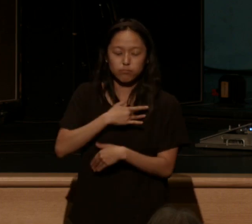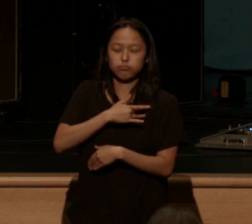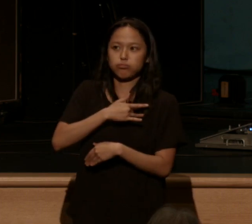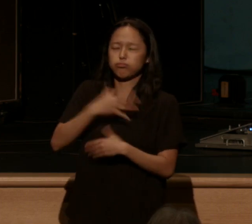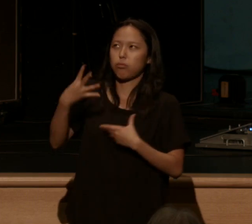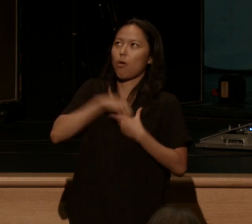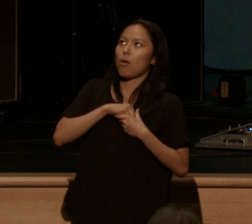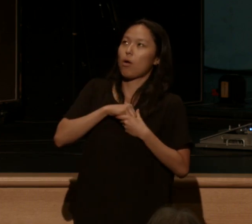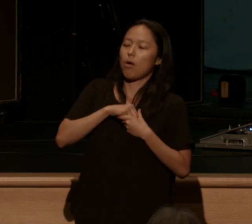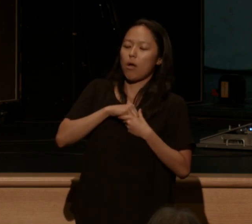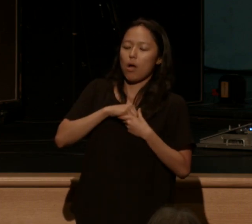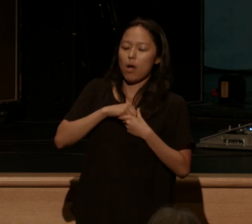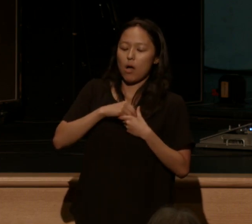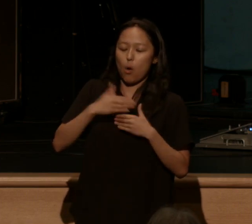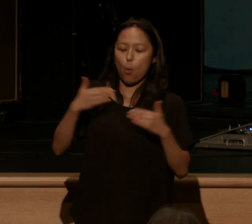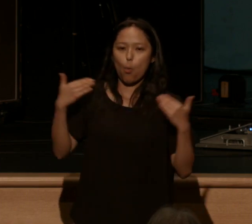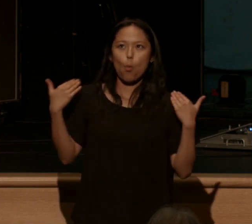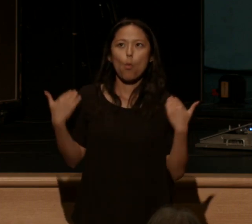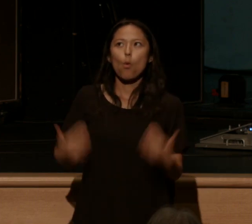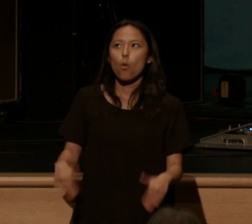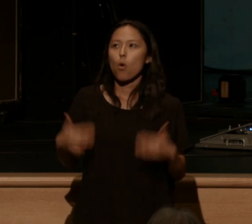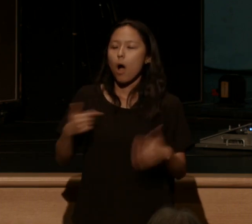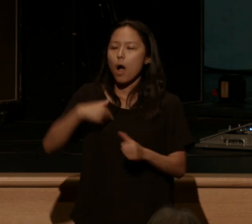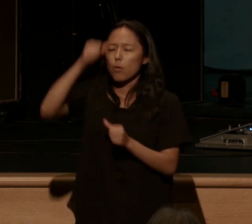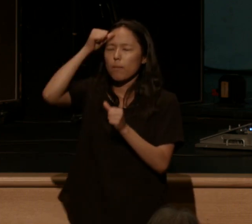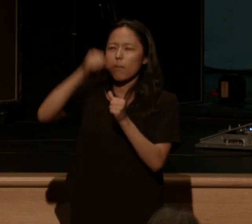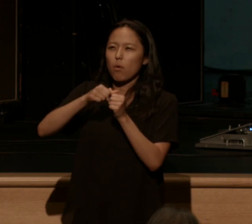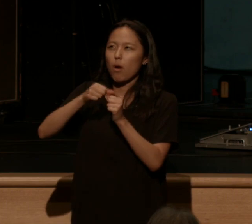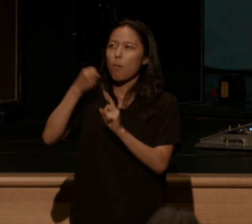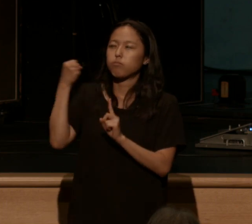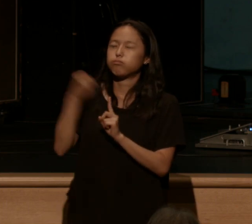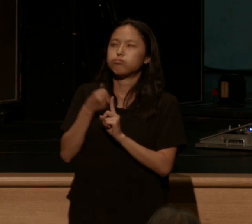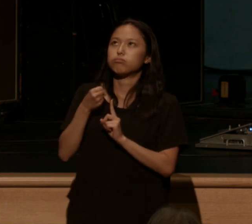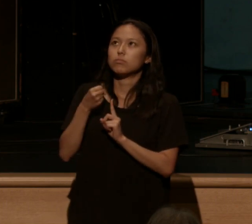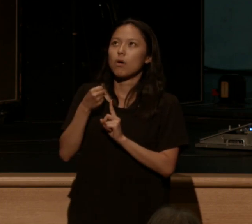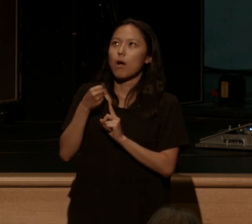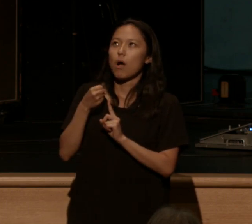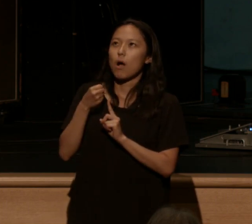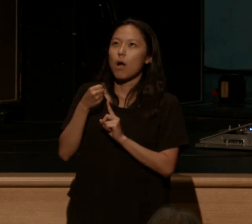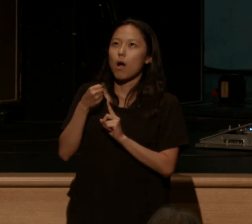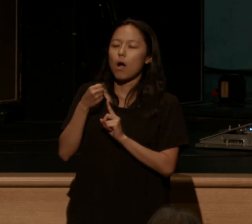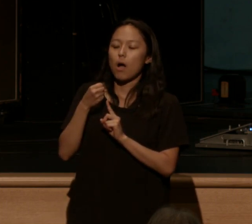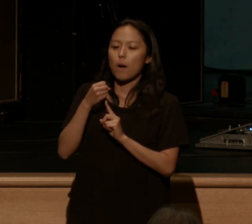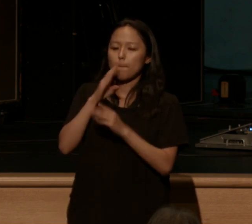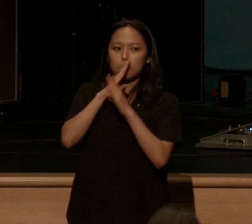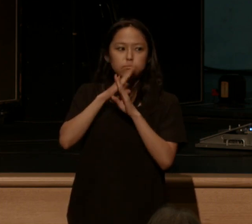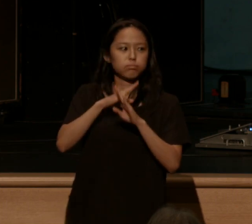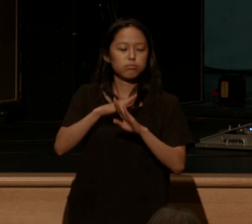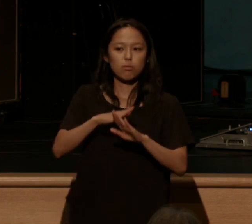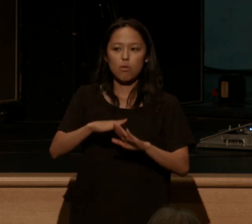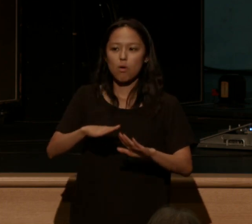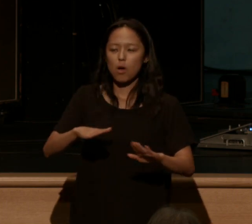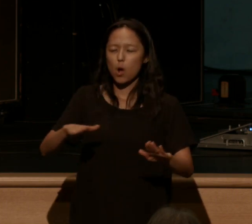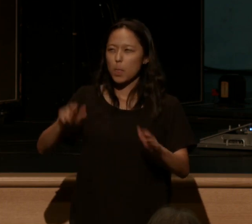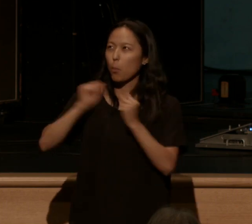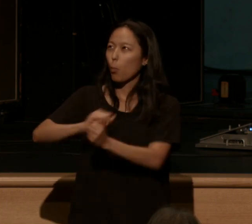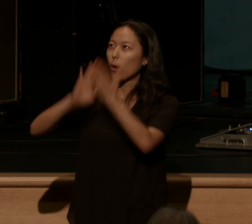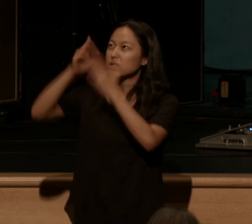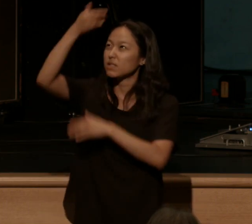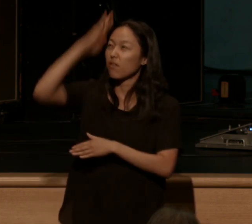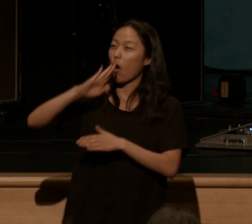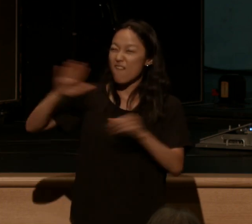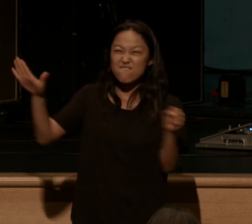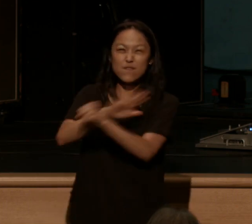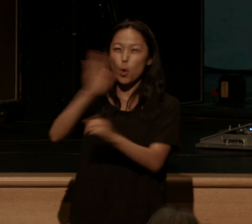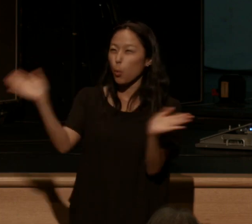way, oh my. And I remember all of a sudden human lips were stopped and the presence of God filled that room